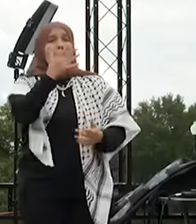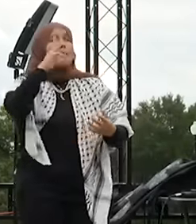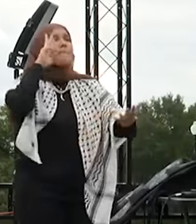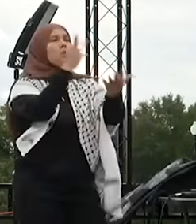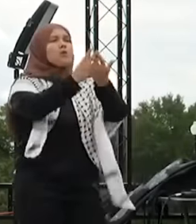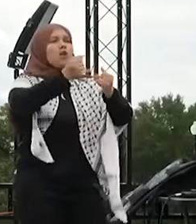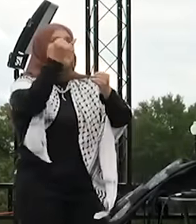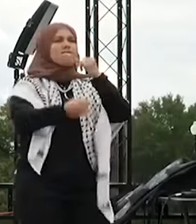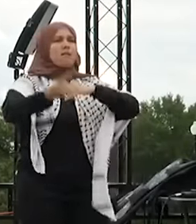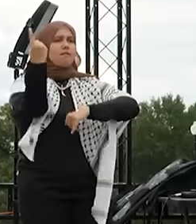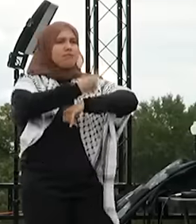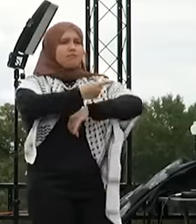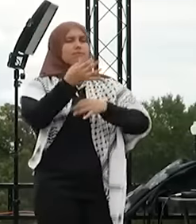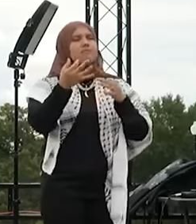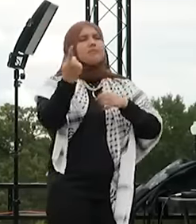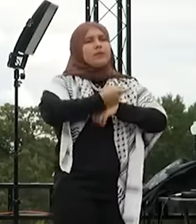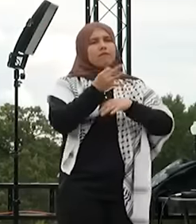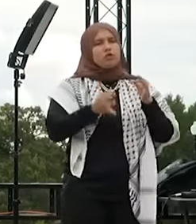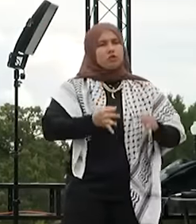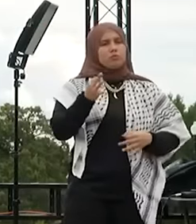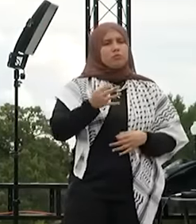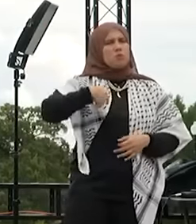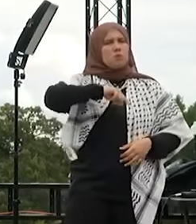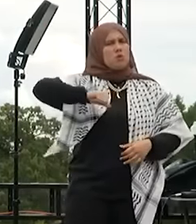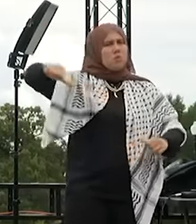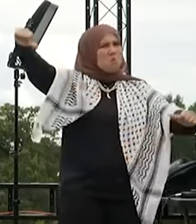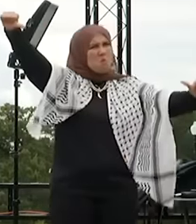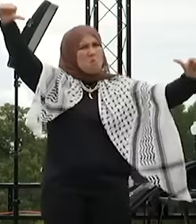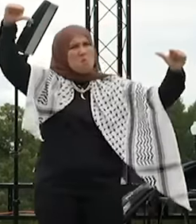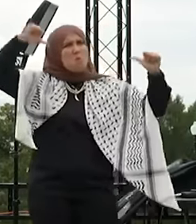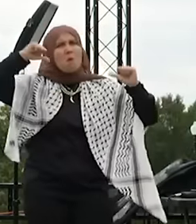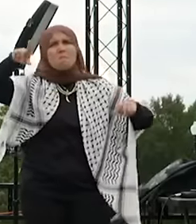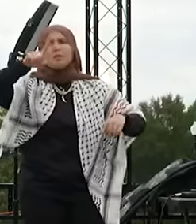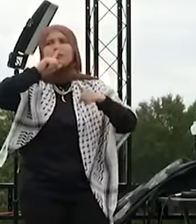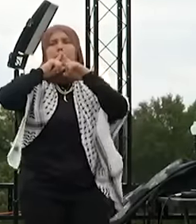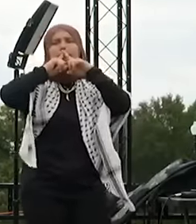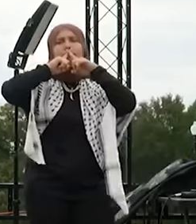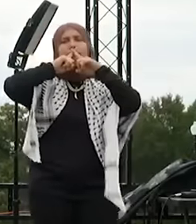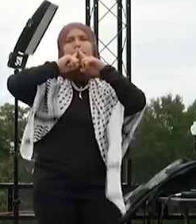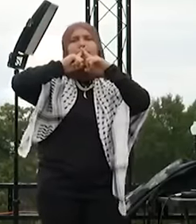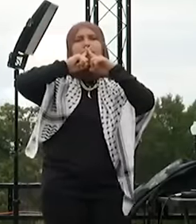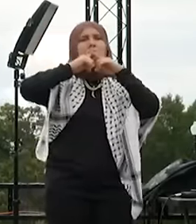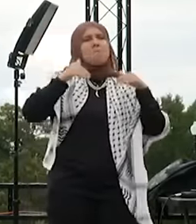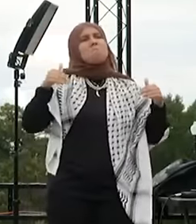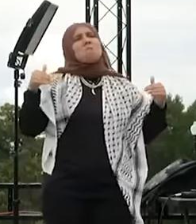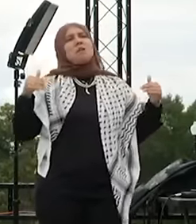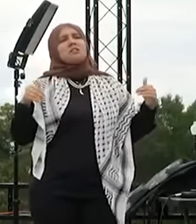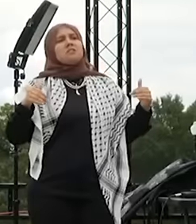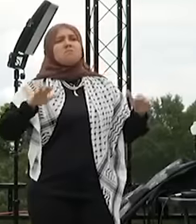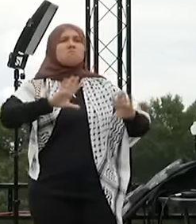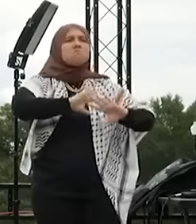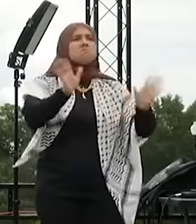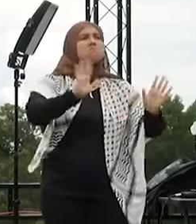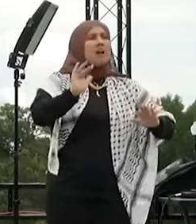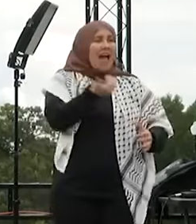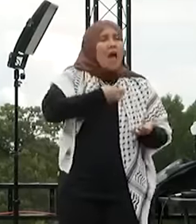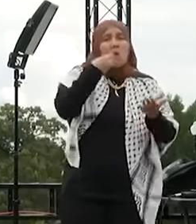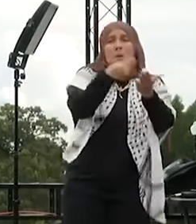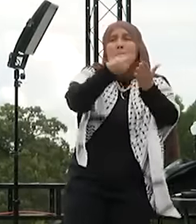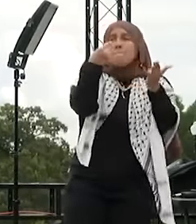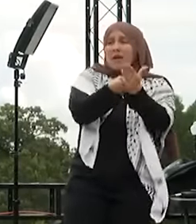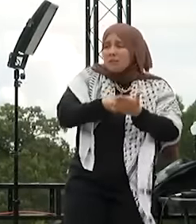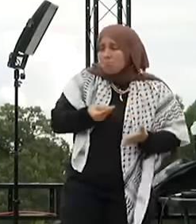will not be silent and passive while our money is used to